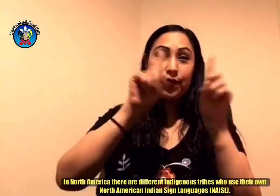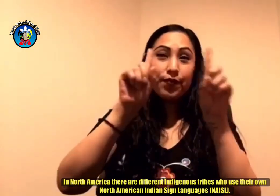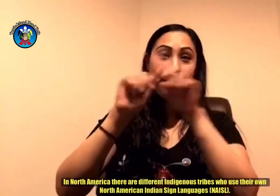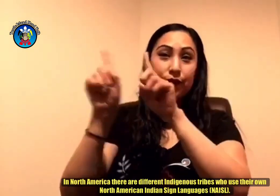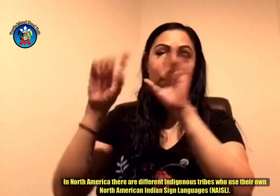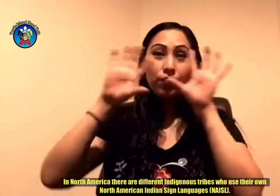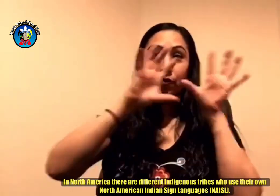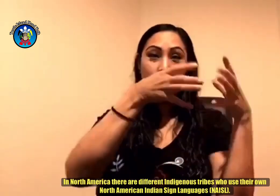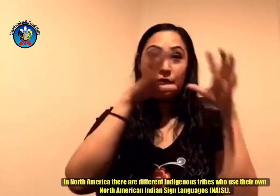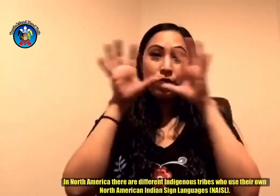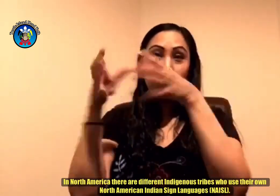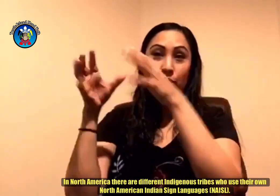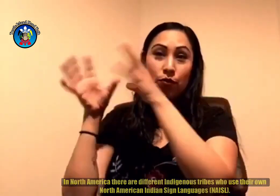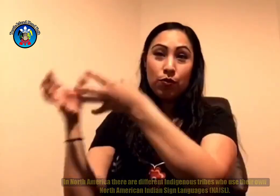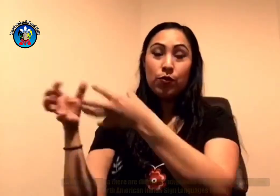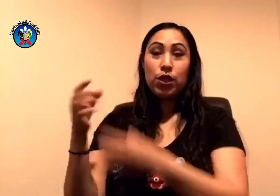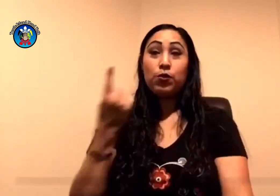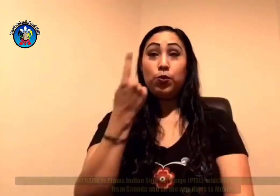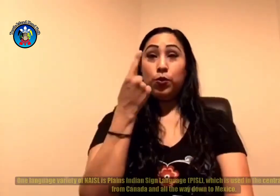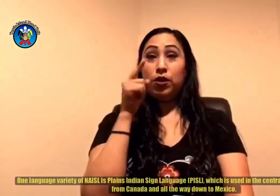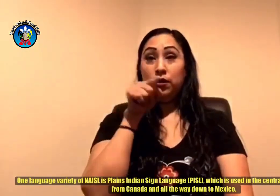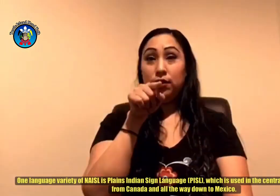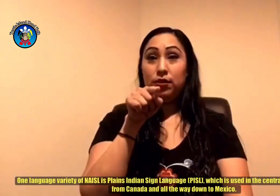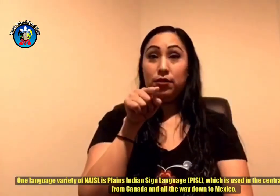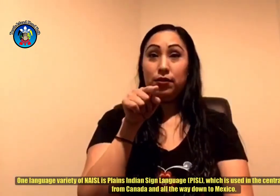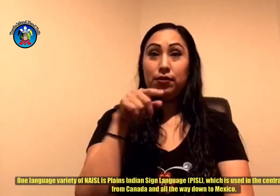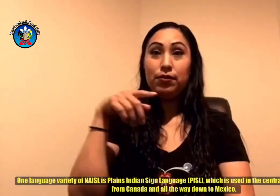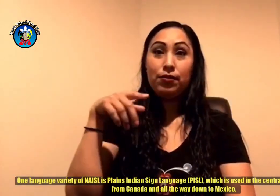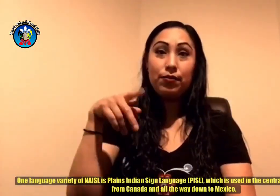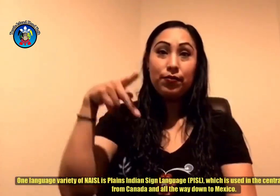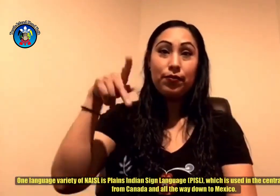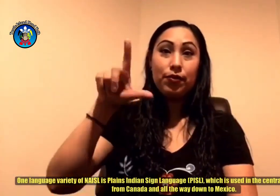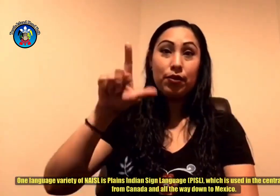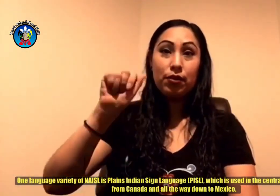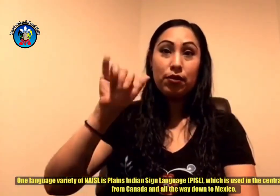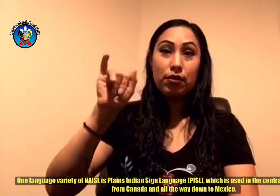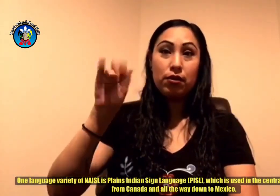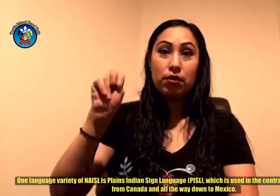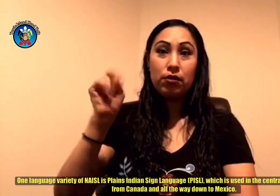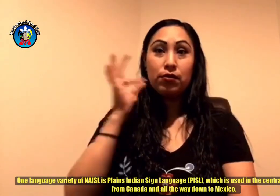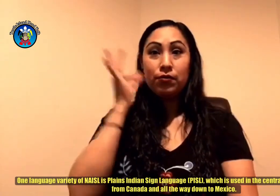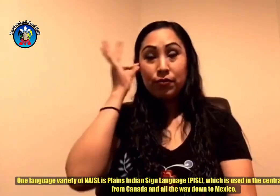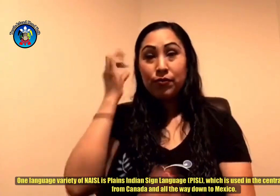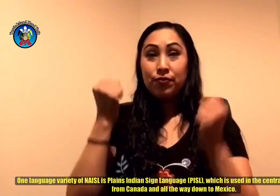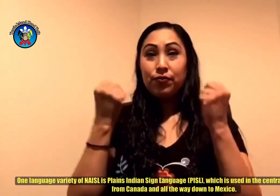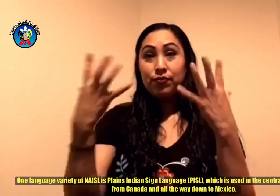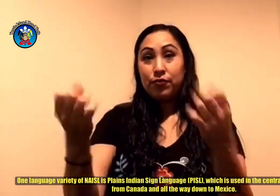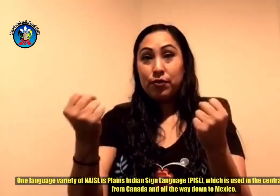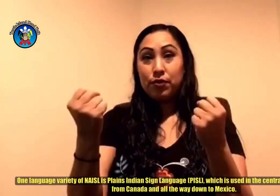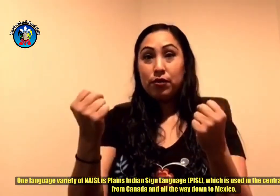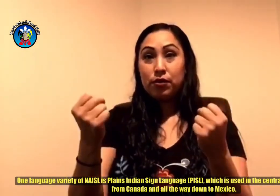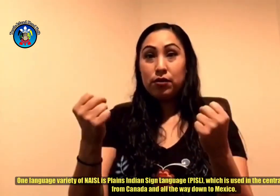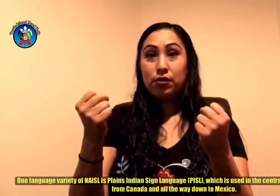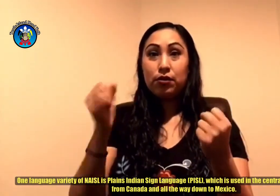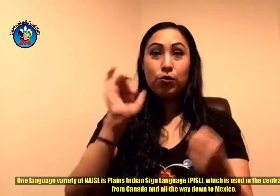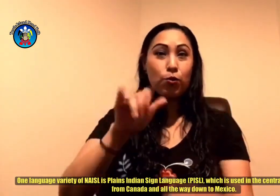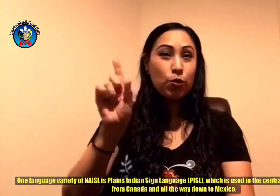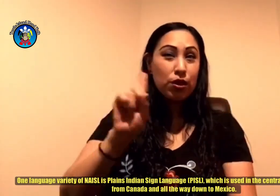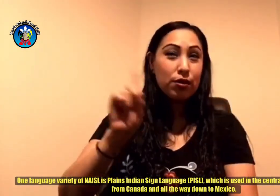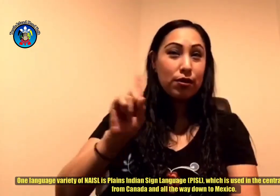Indian Sign Language, or NAISL. One language variety of NAISL is